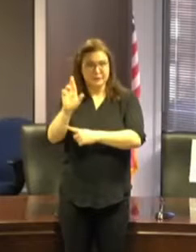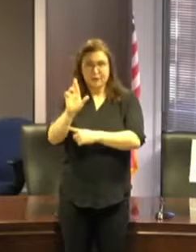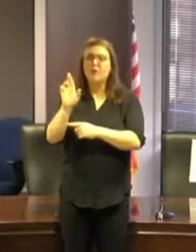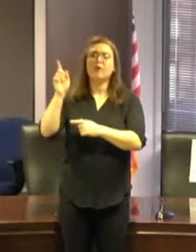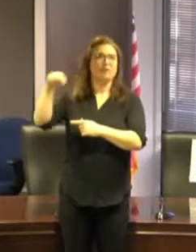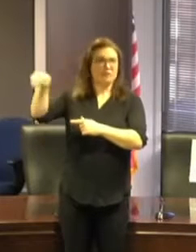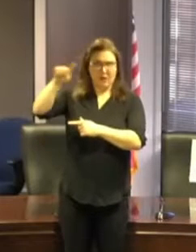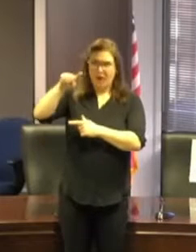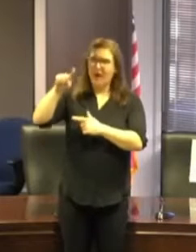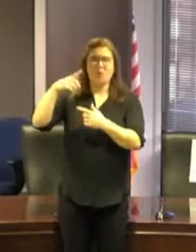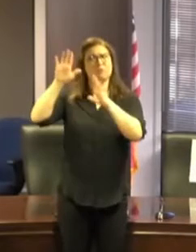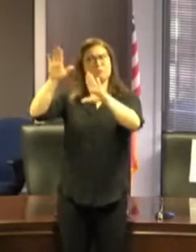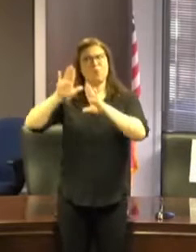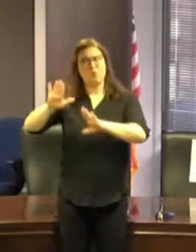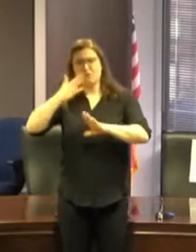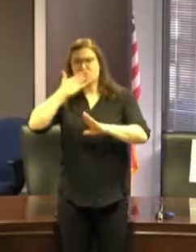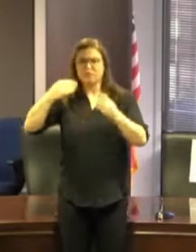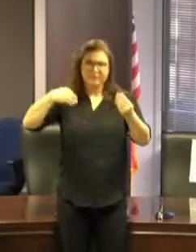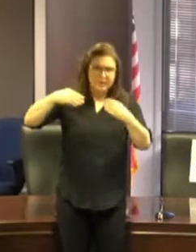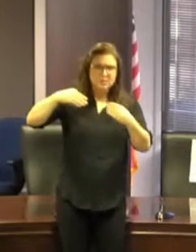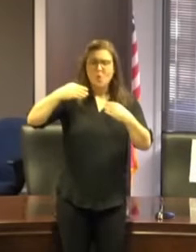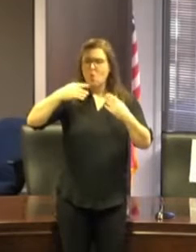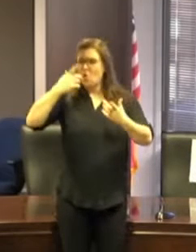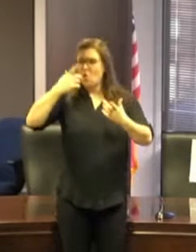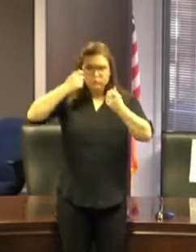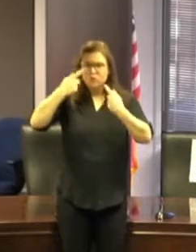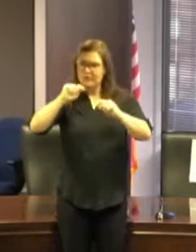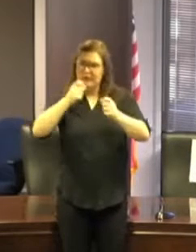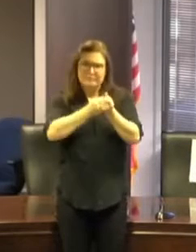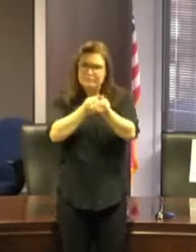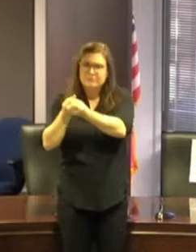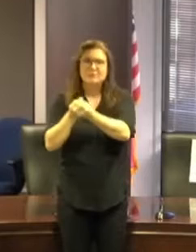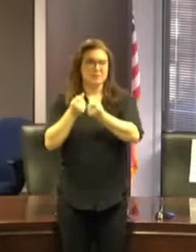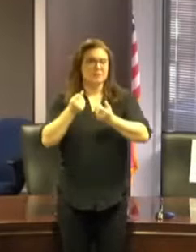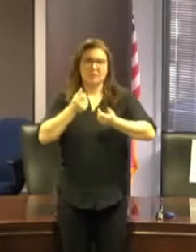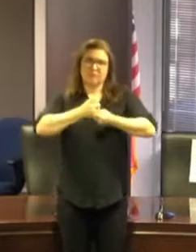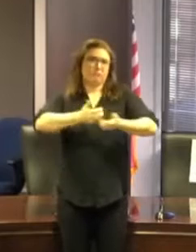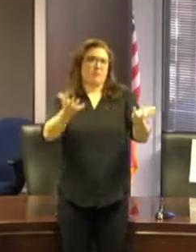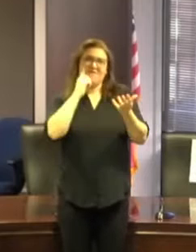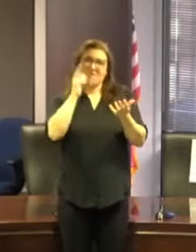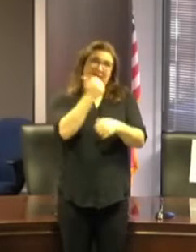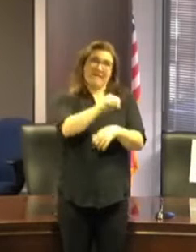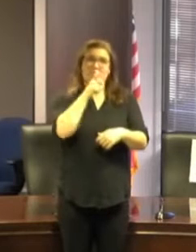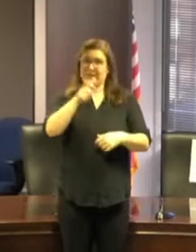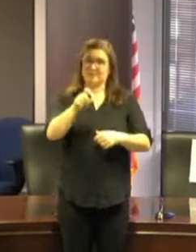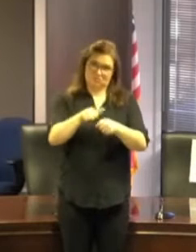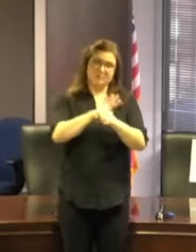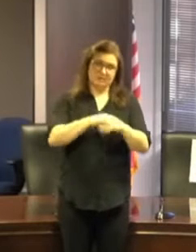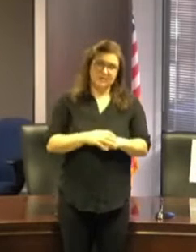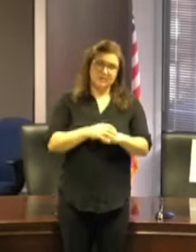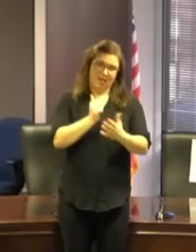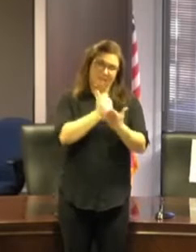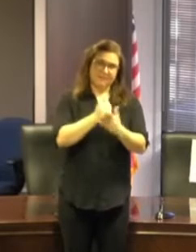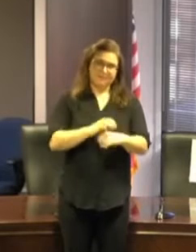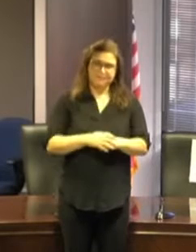have shown to be able to get people the care that they so desperately have needed as well. And then the work, of course, that goes into a